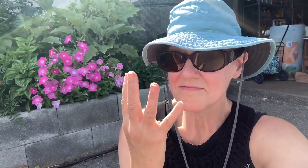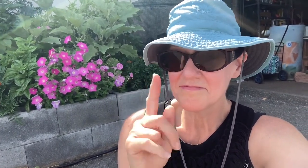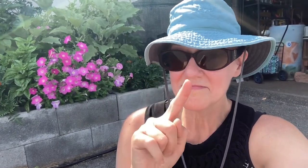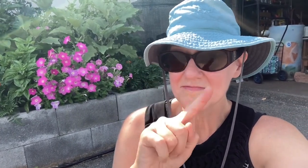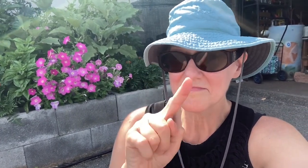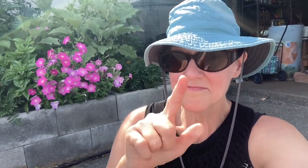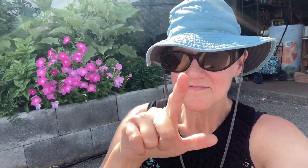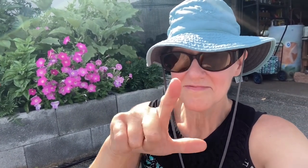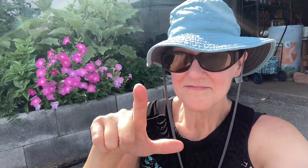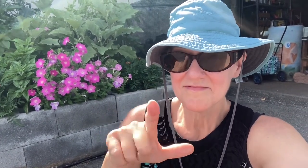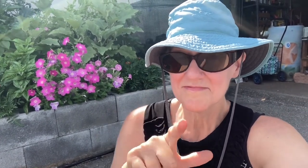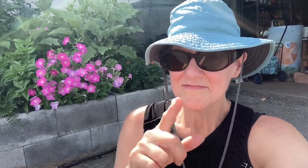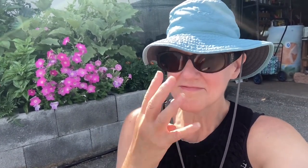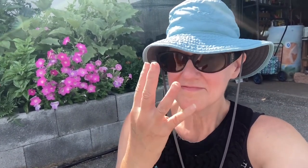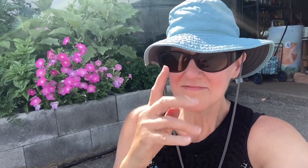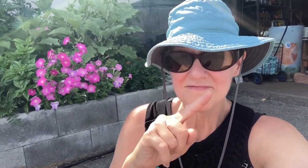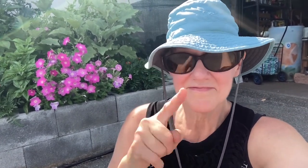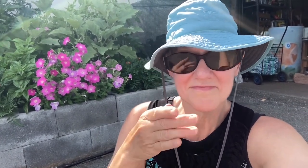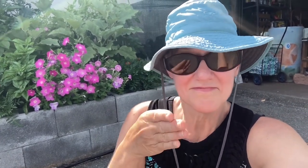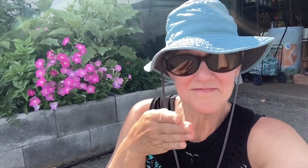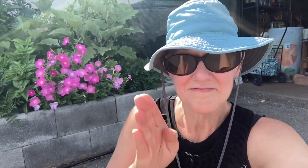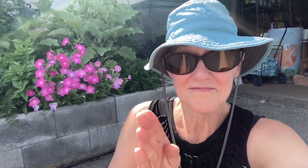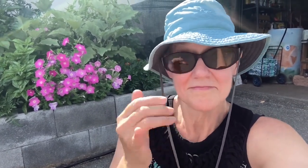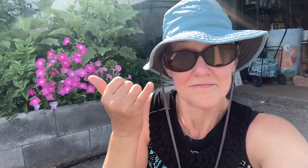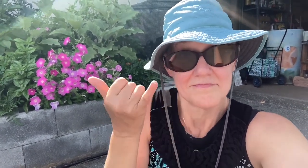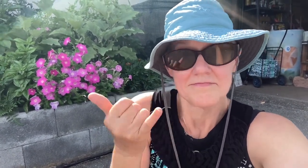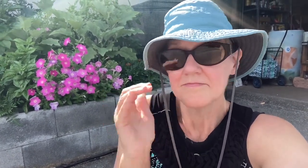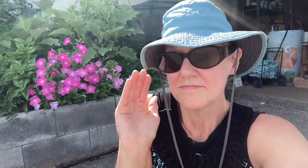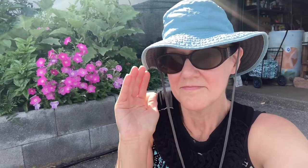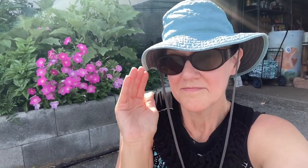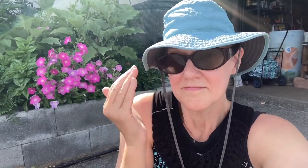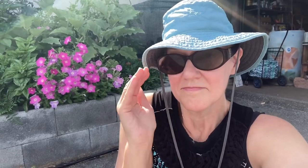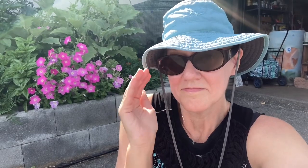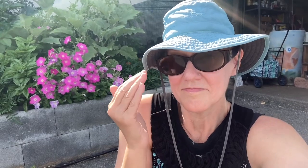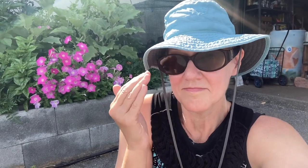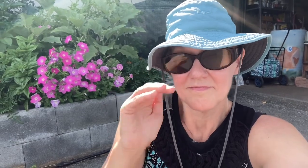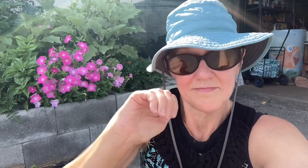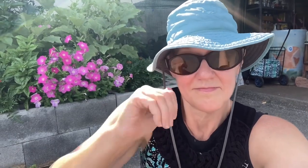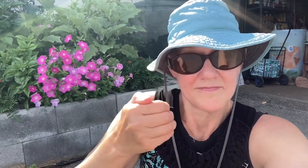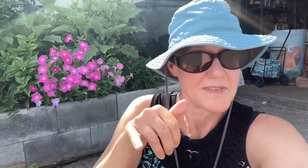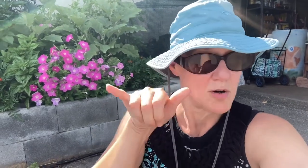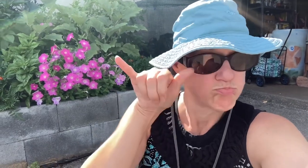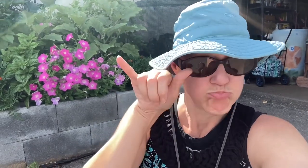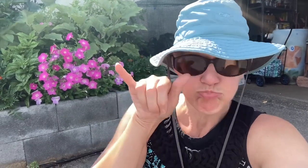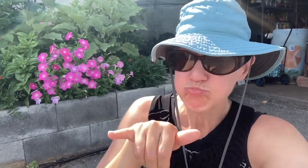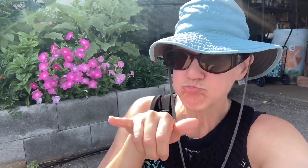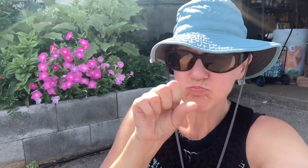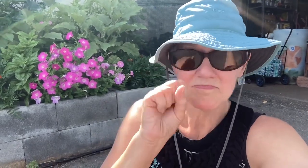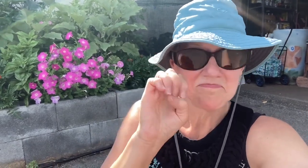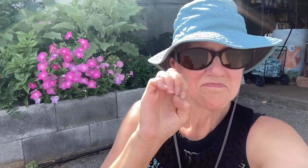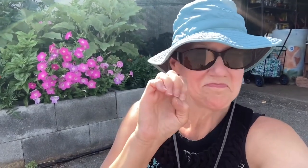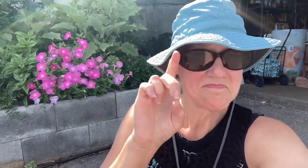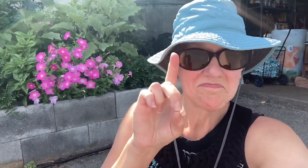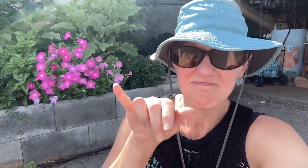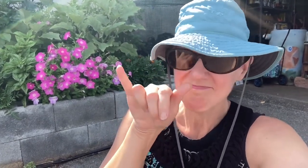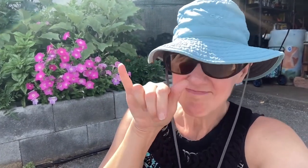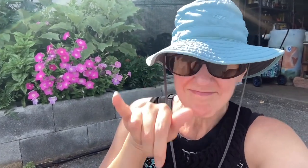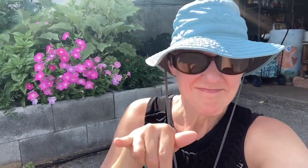and 4 different ways. Today we're going to compare how the same seeds and the